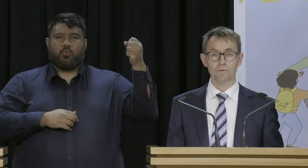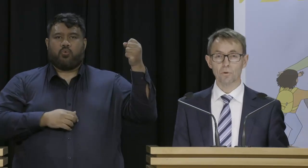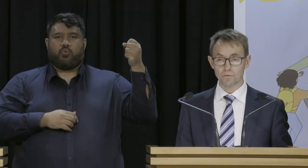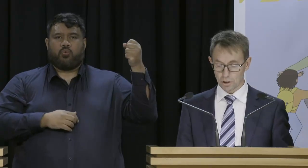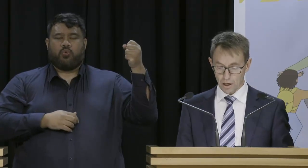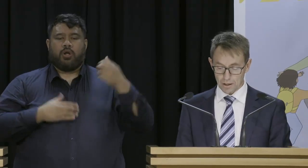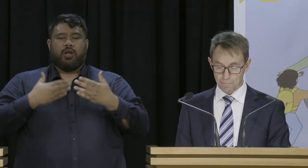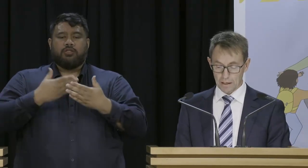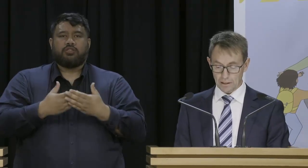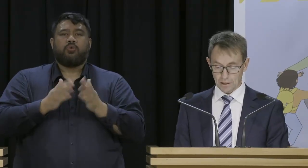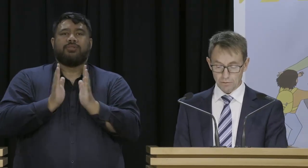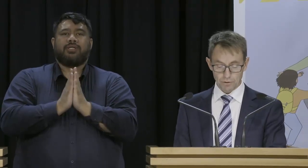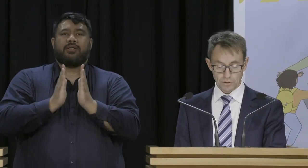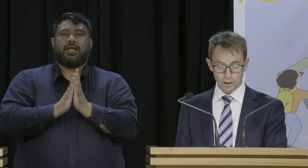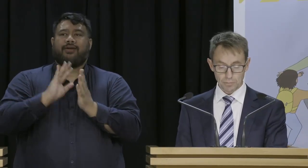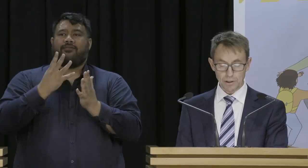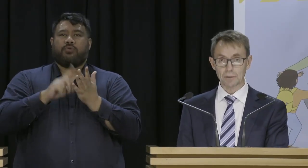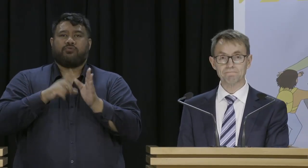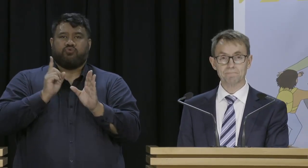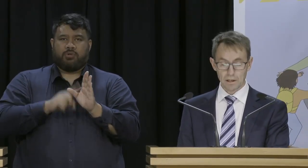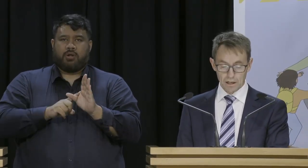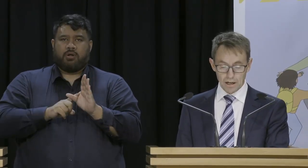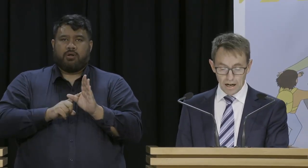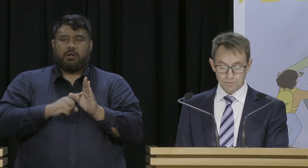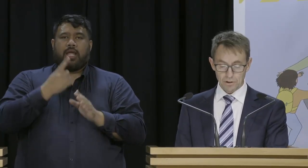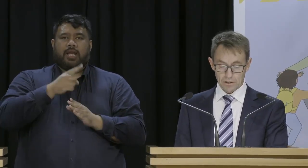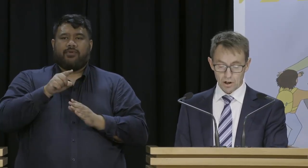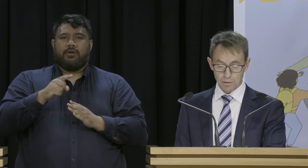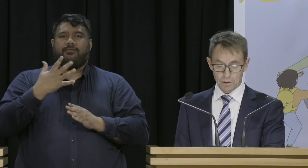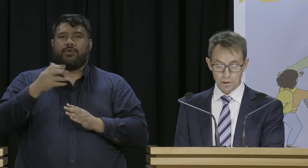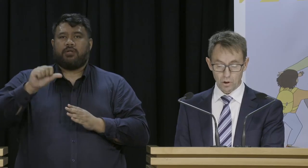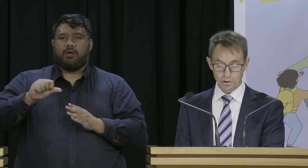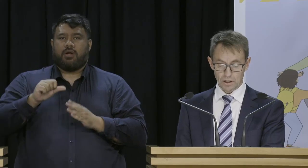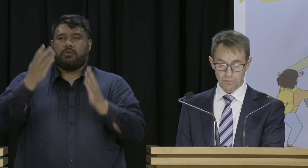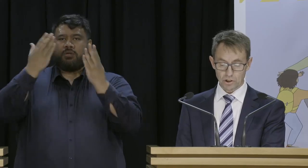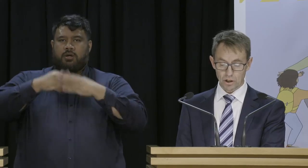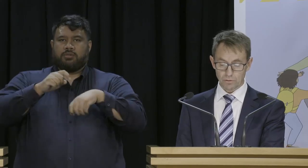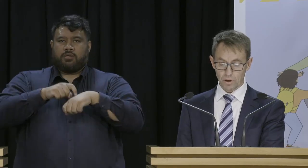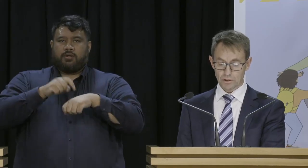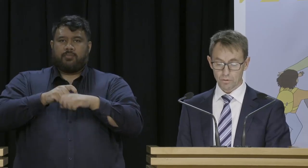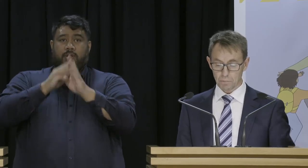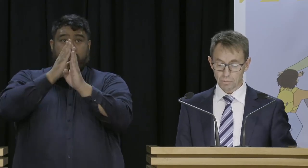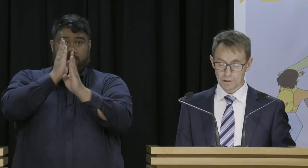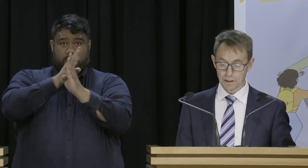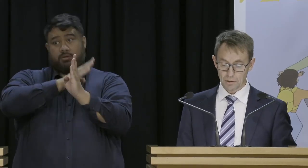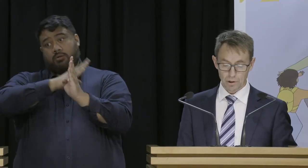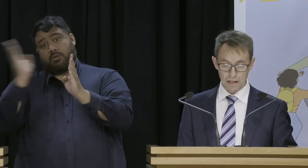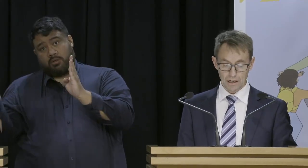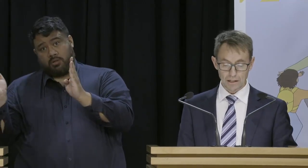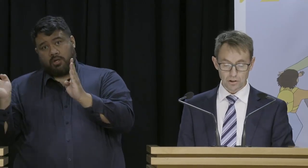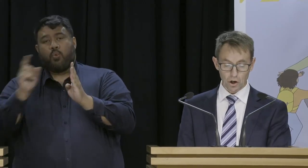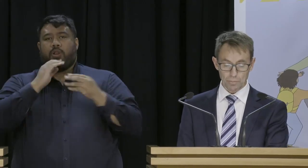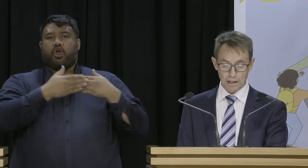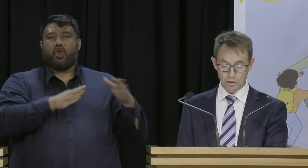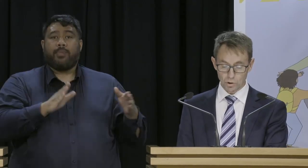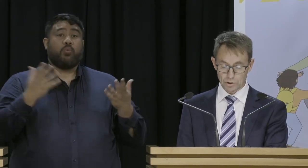Sunday the 4th of July at 11:59 p.m. After that time, quarantine-free travel flights from Melbourne, Canberra,